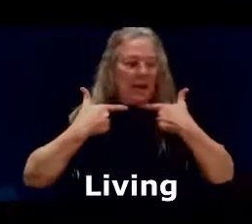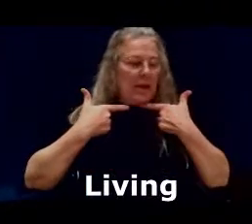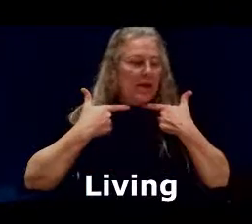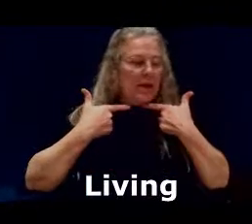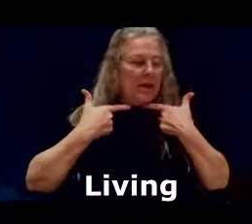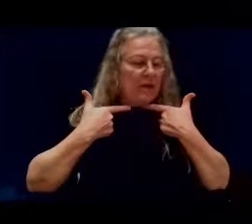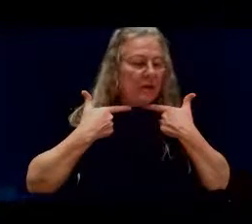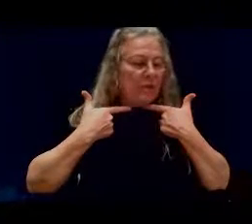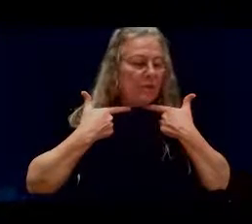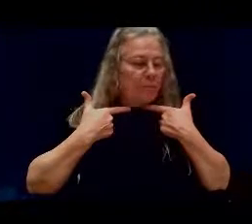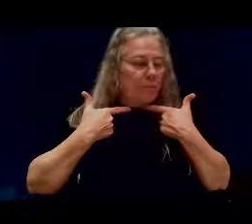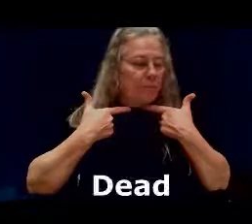it living.